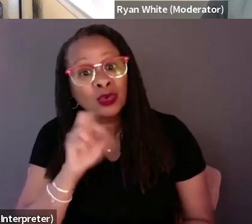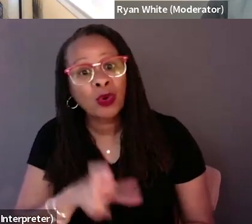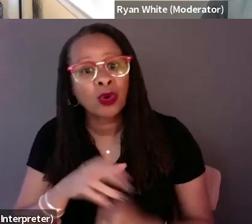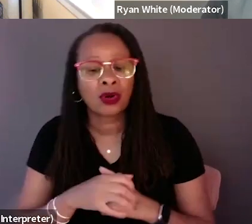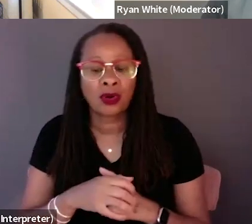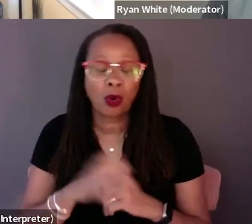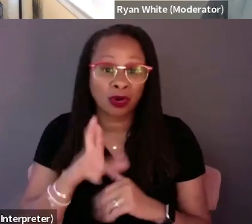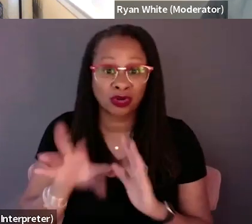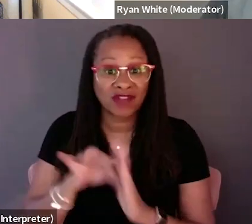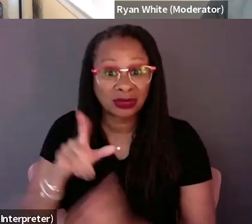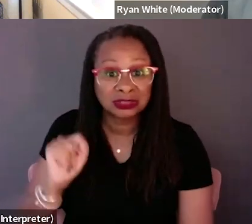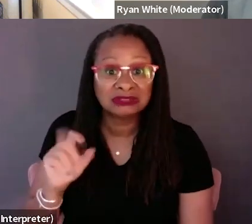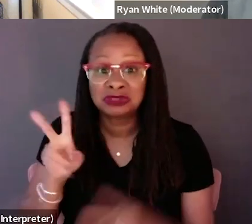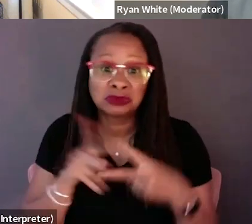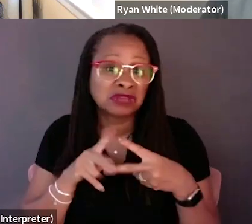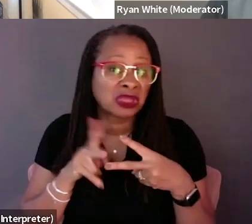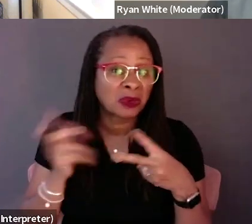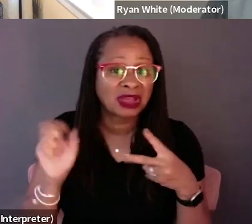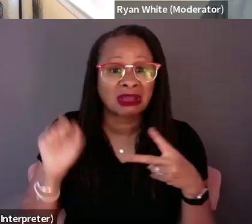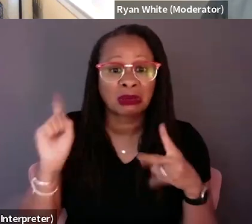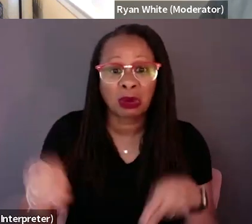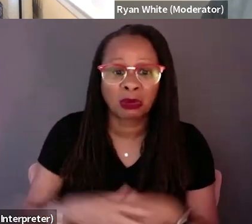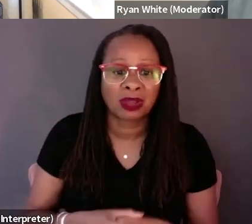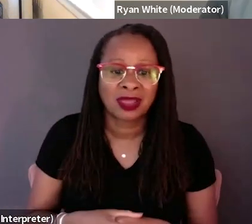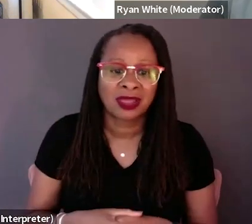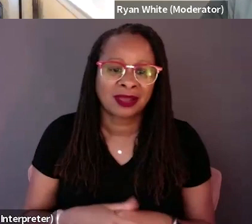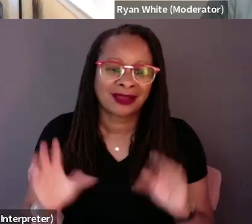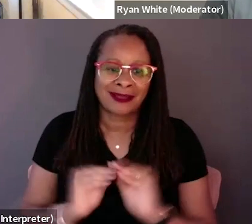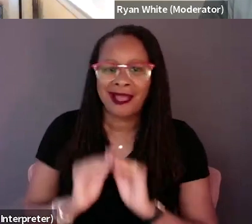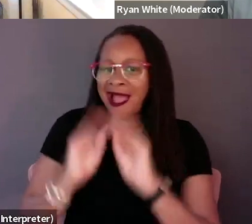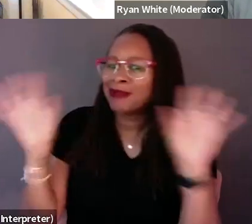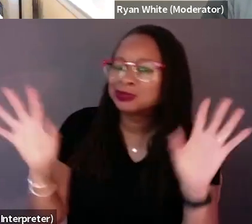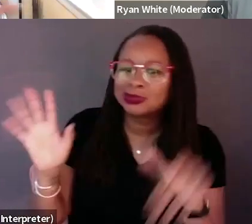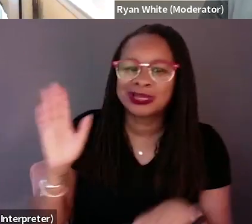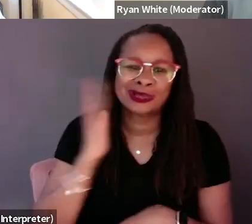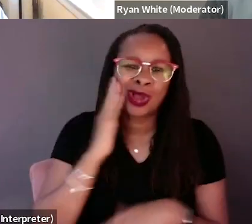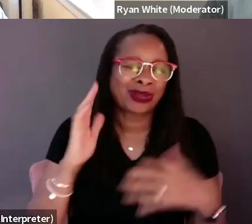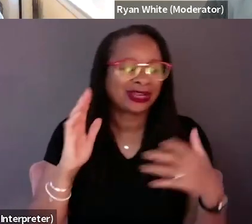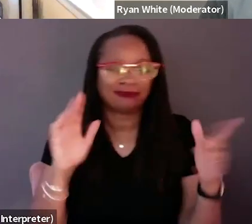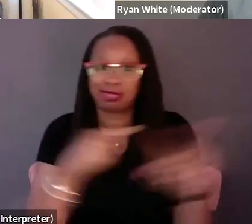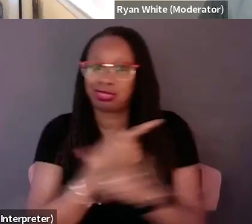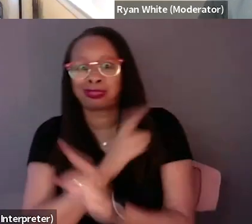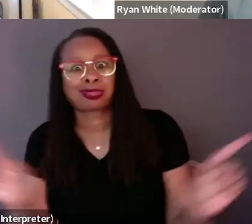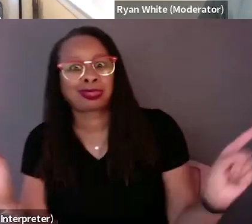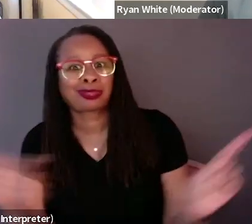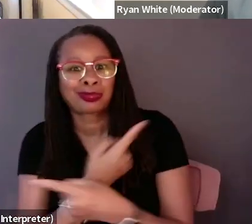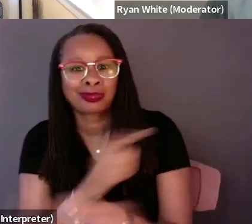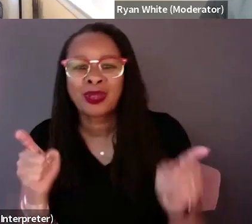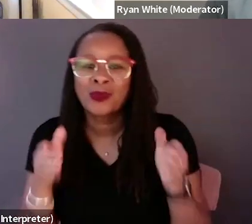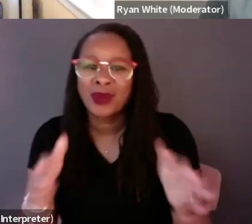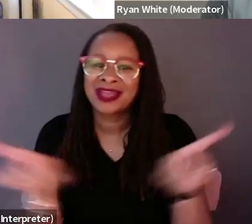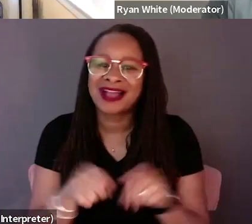did you find it? Because I know it can go either way. What's the Absolutely, genesis story? in a pretty twisty, turny way, as things can